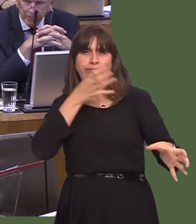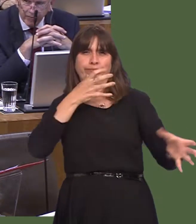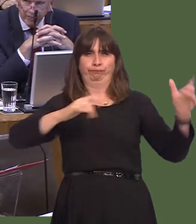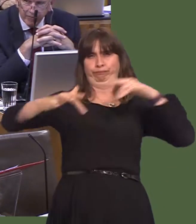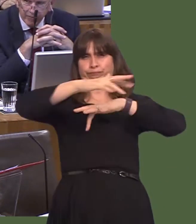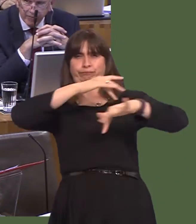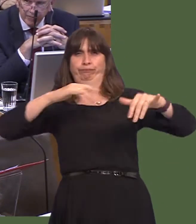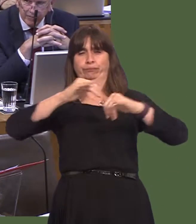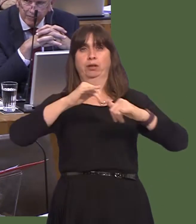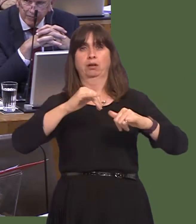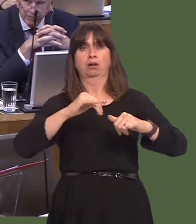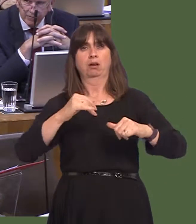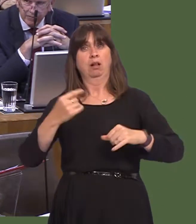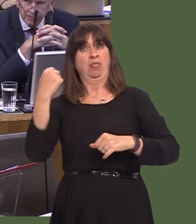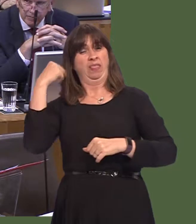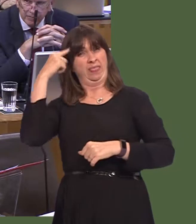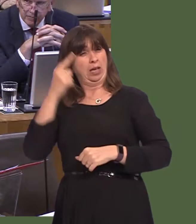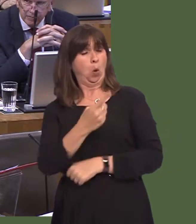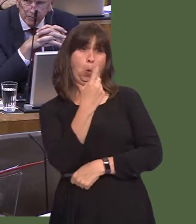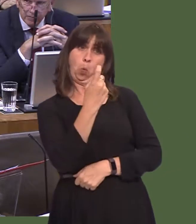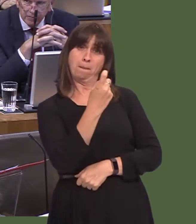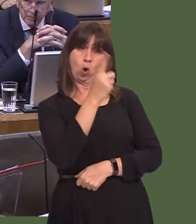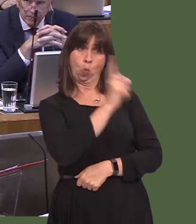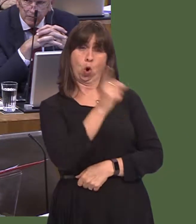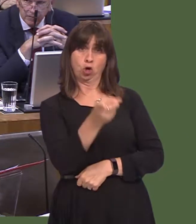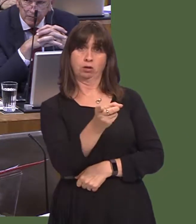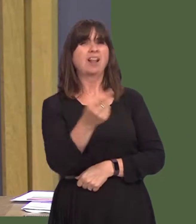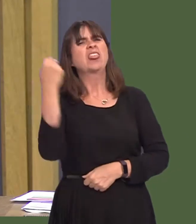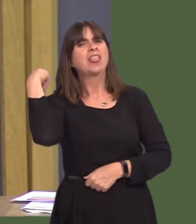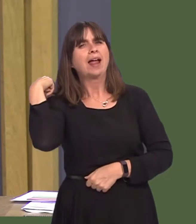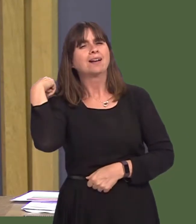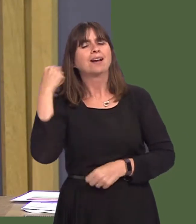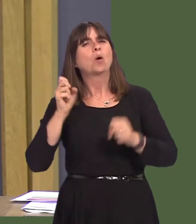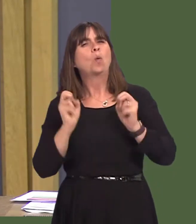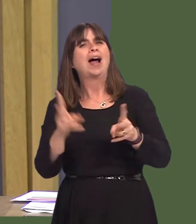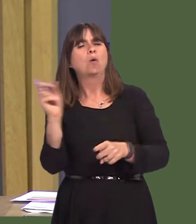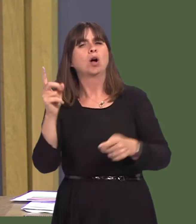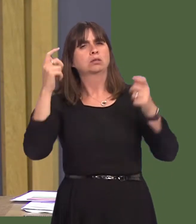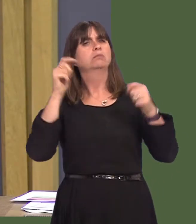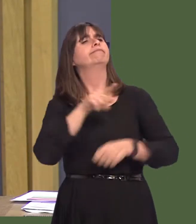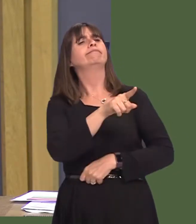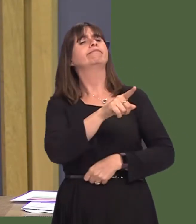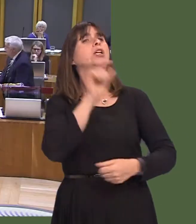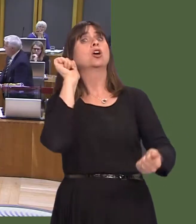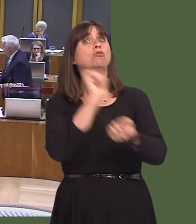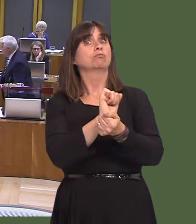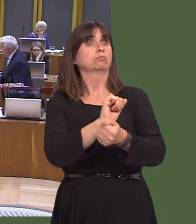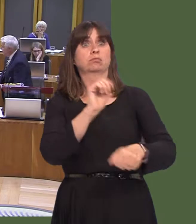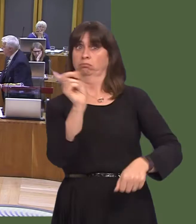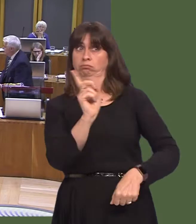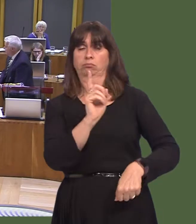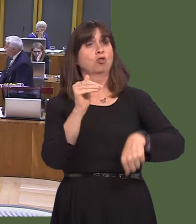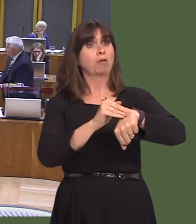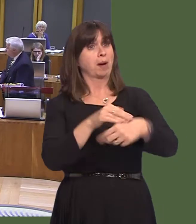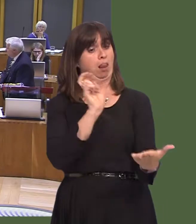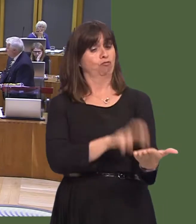it was felt they wouldn't trouble the police or the courts again, they were often bound over, which meant they didn't have a criminal conviction. They were scared, frankly,